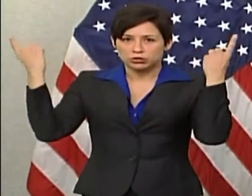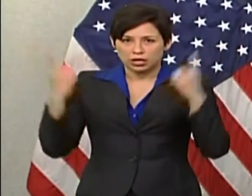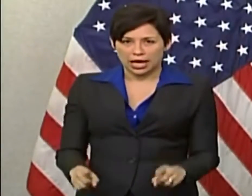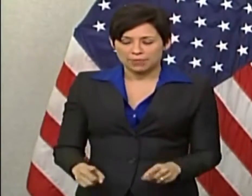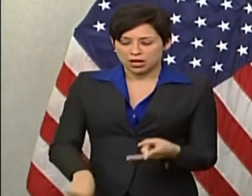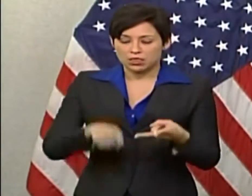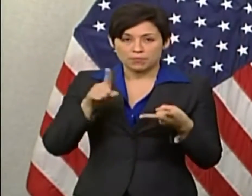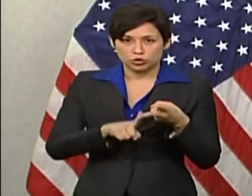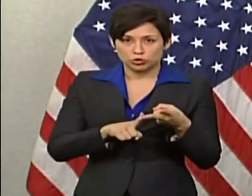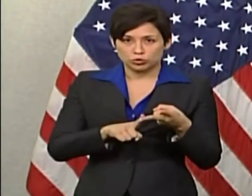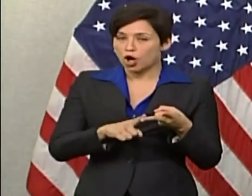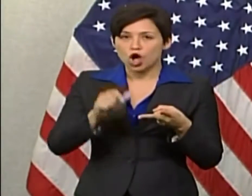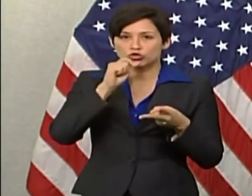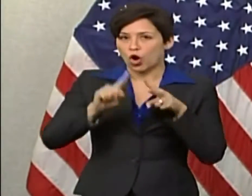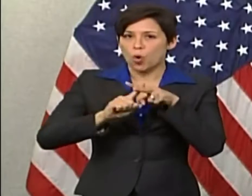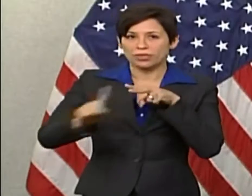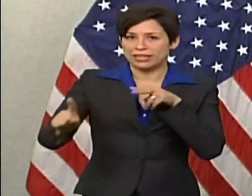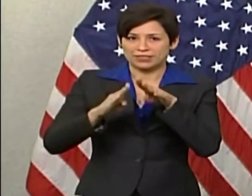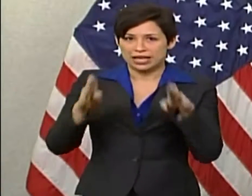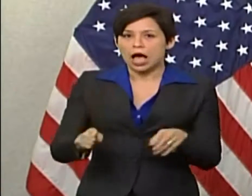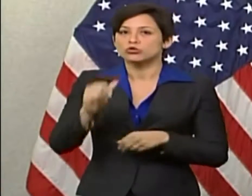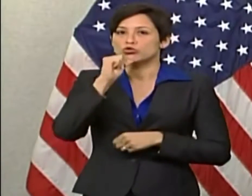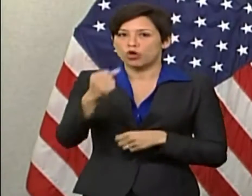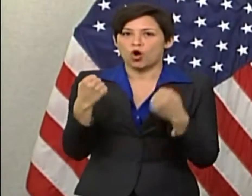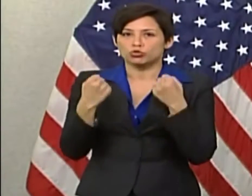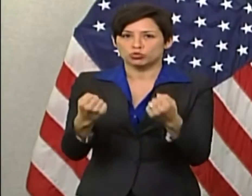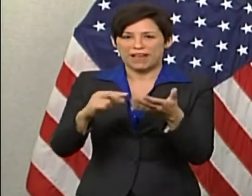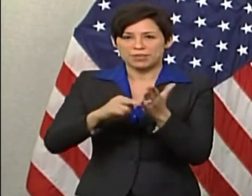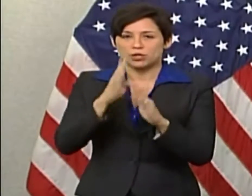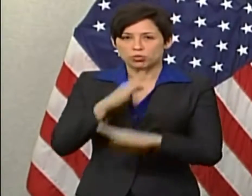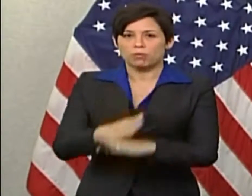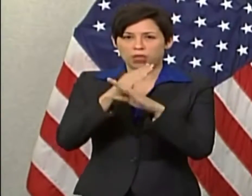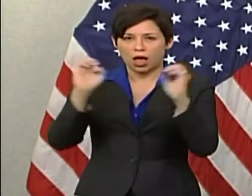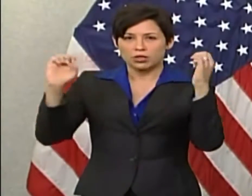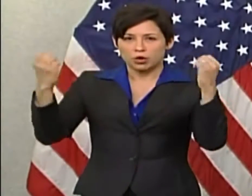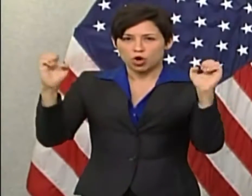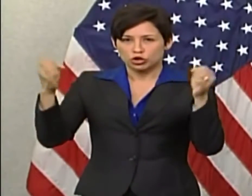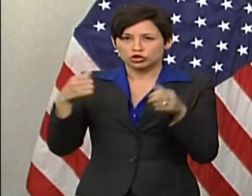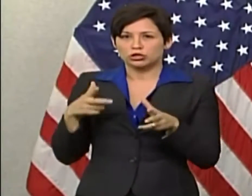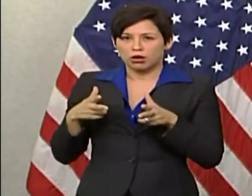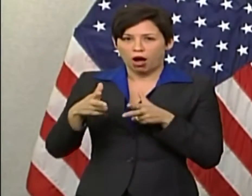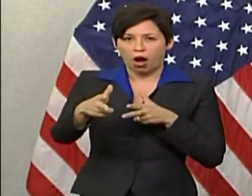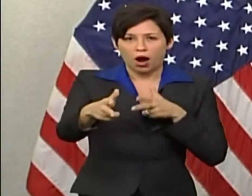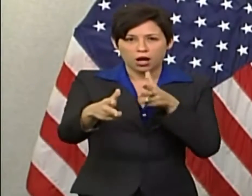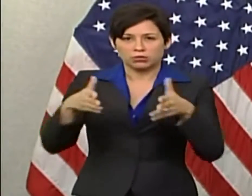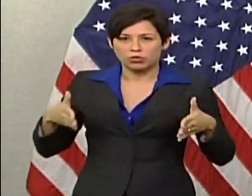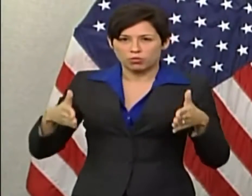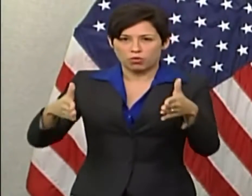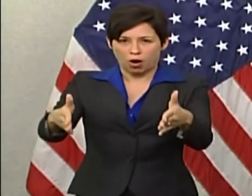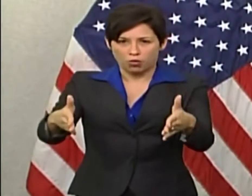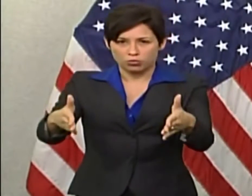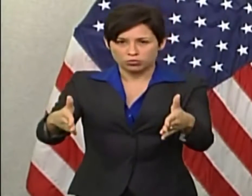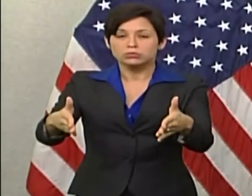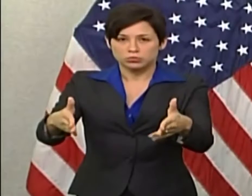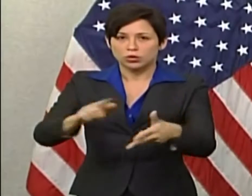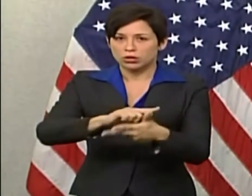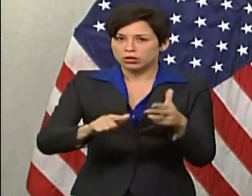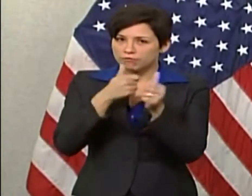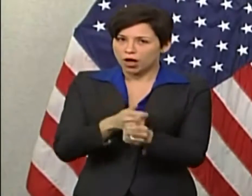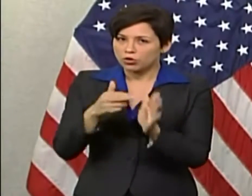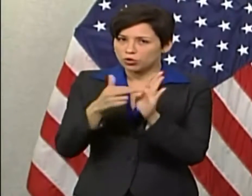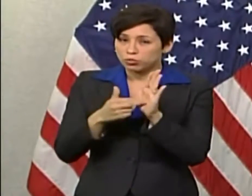And number two, don't go out and don't drive. You're just blocking the emergency vehicles from getting where they want to go. But for most